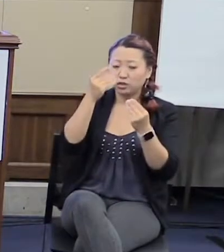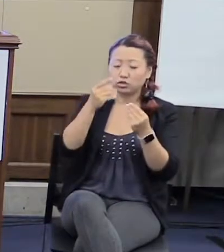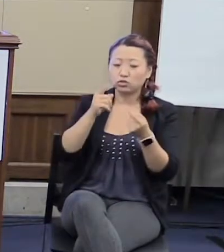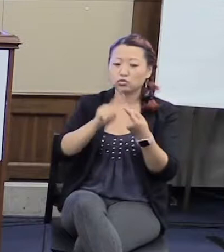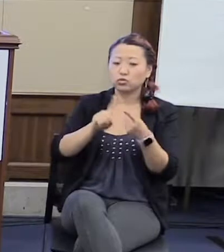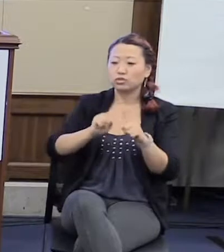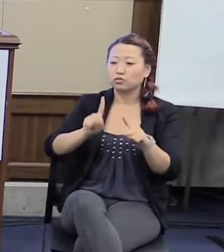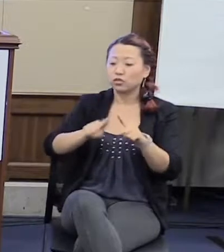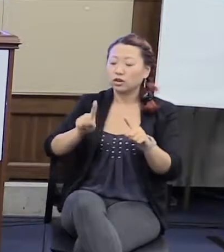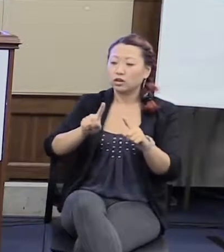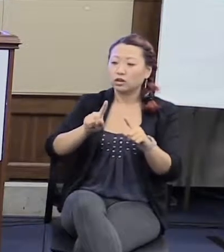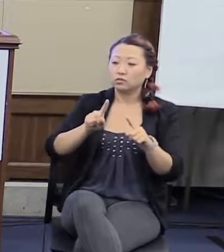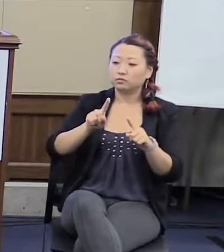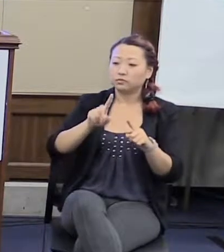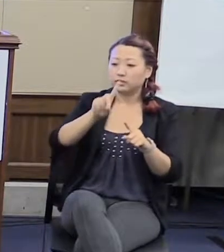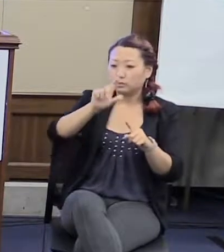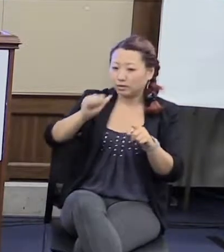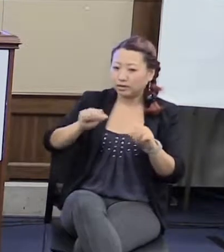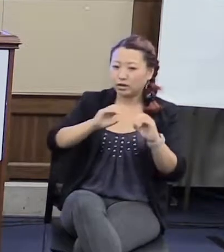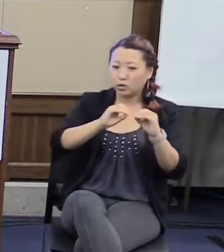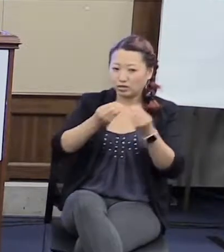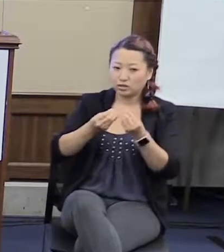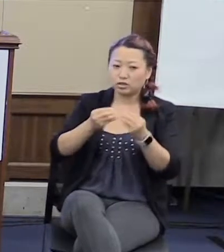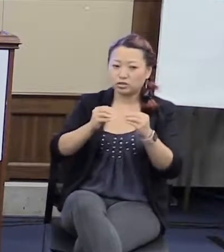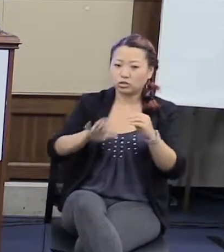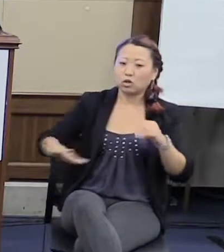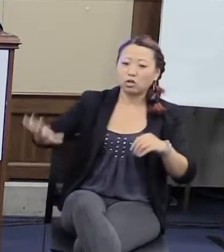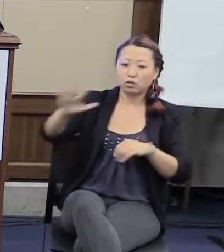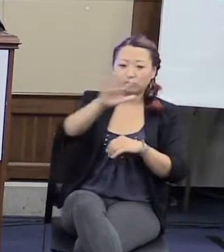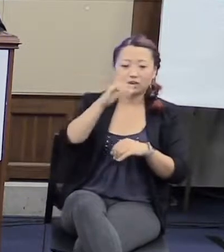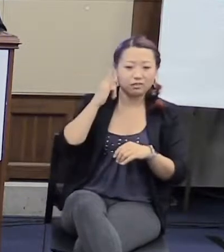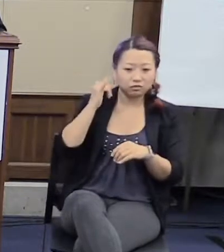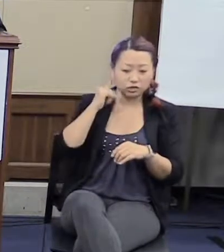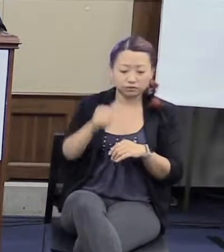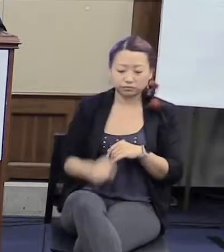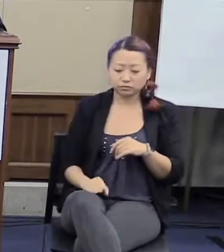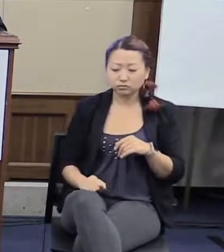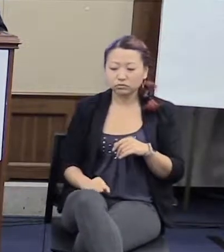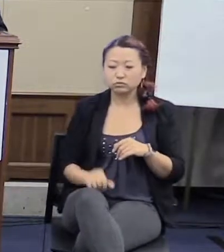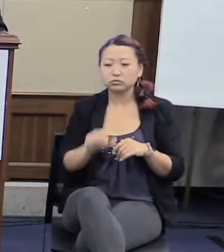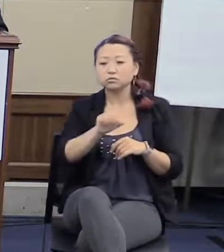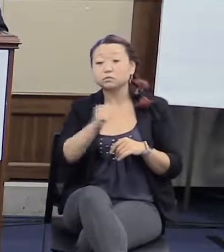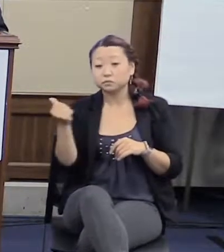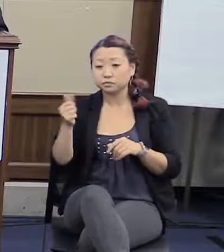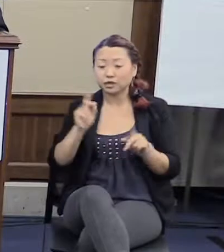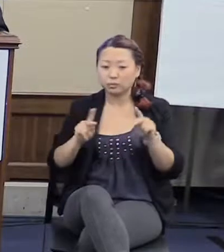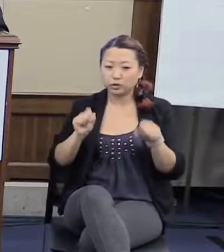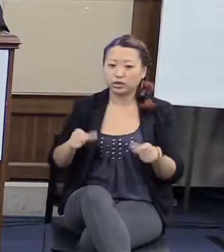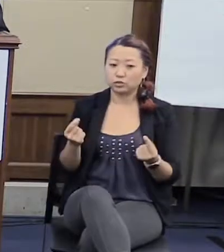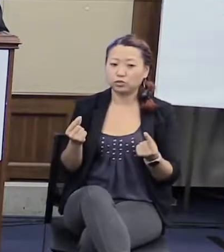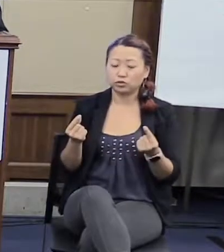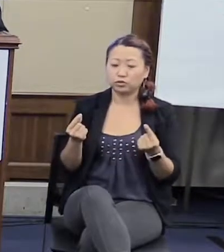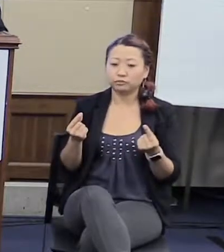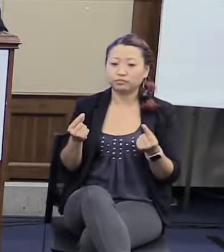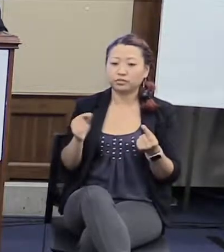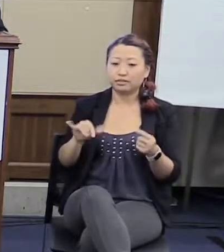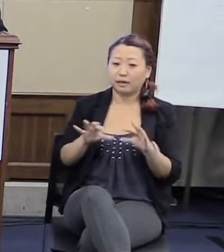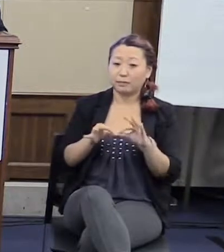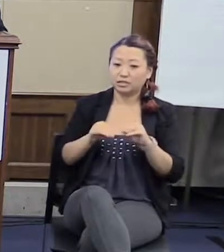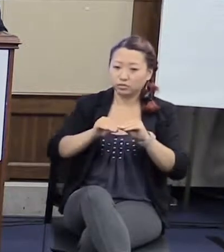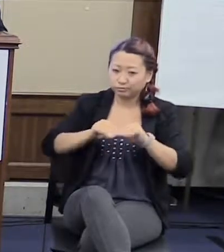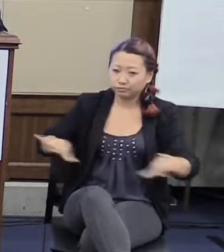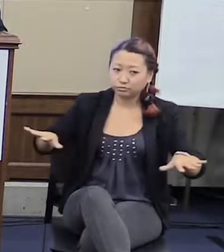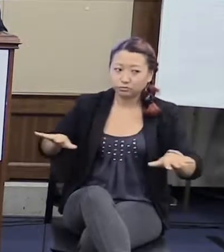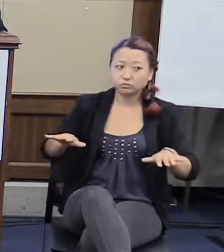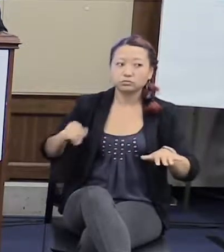organizations across the great state of California. And likewise, I think something else that people can do is really getting the message out there. You'll